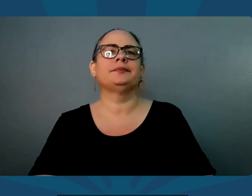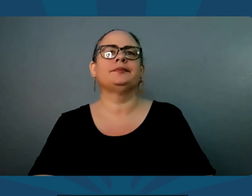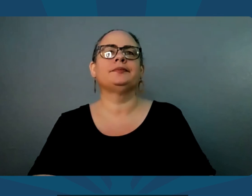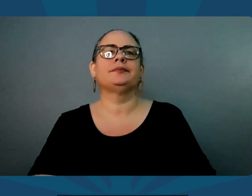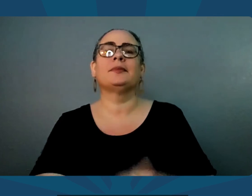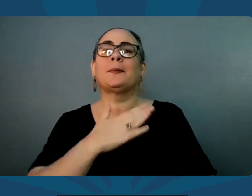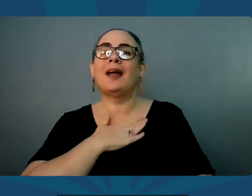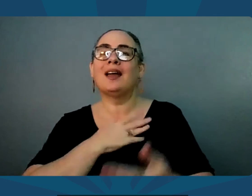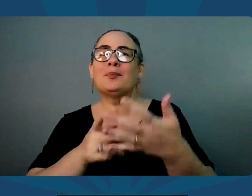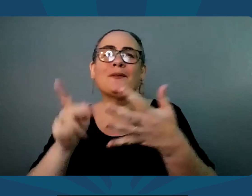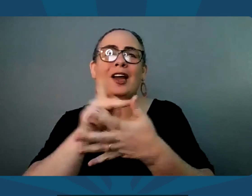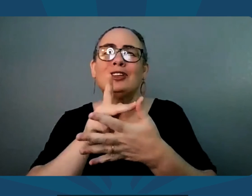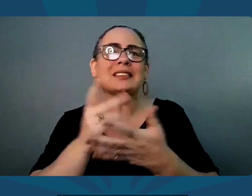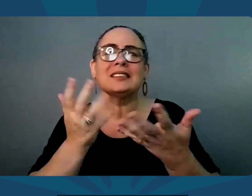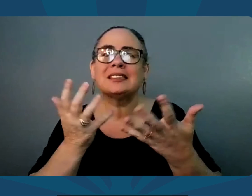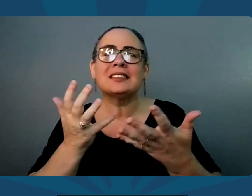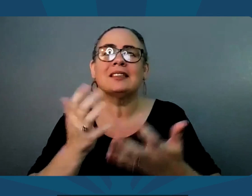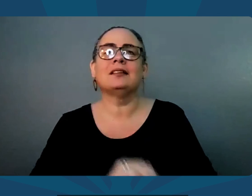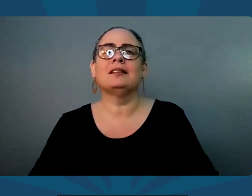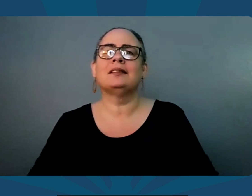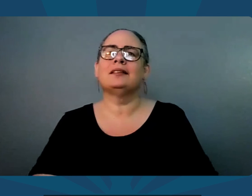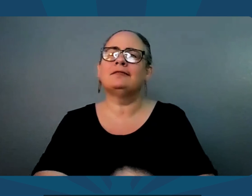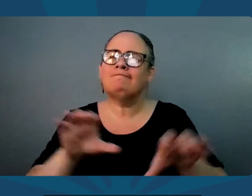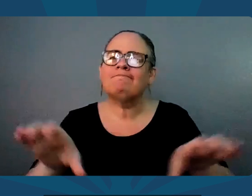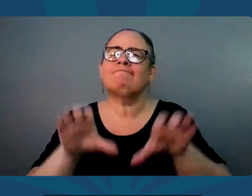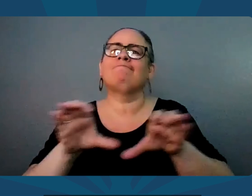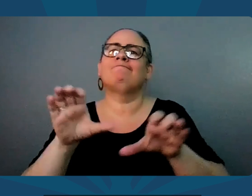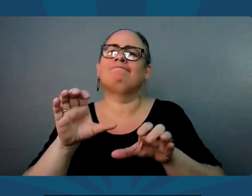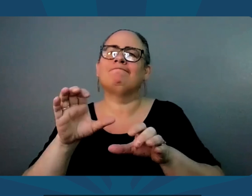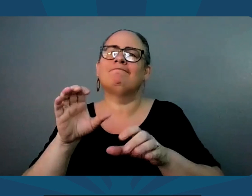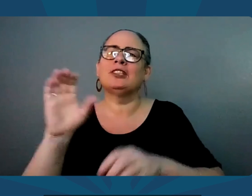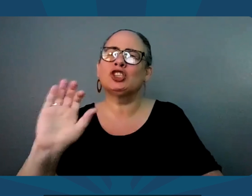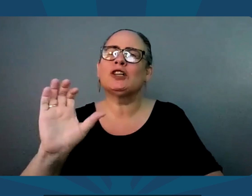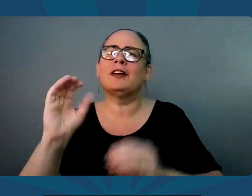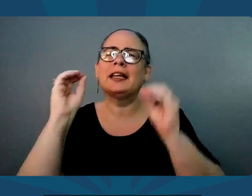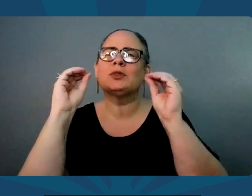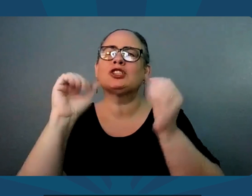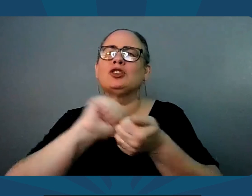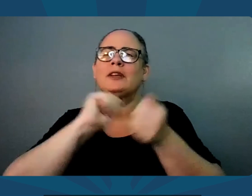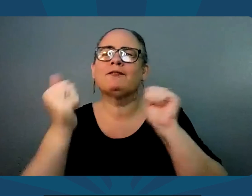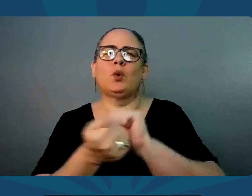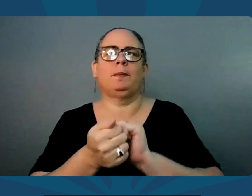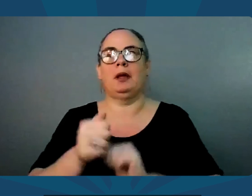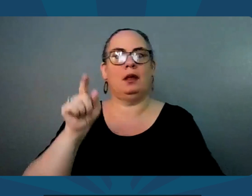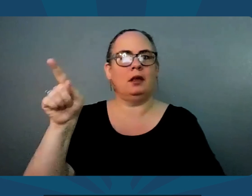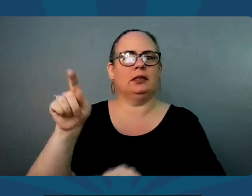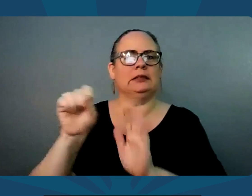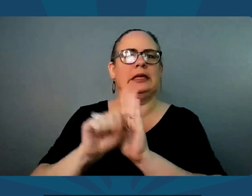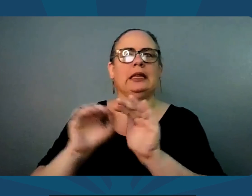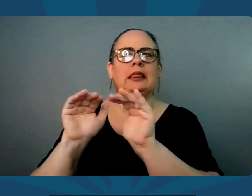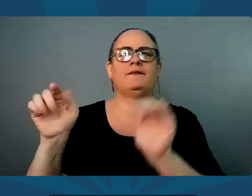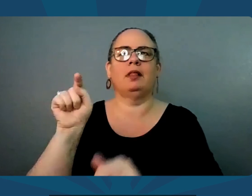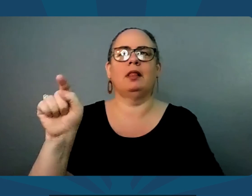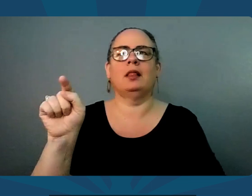local law enforcement officers. My priorities, will be enacting conservative education